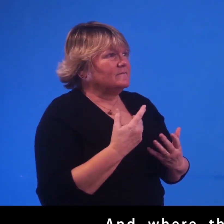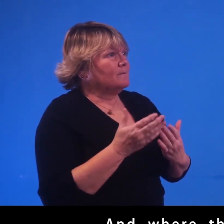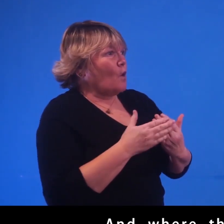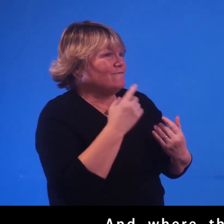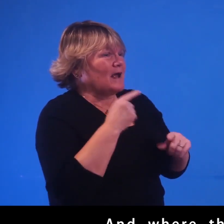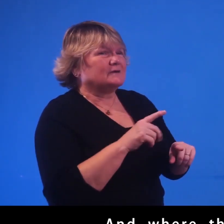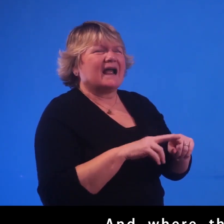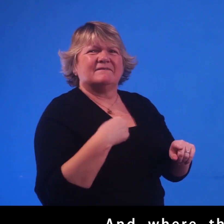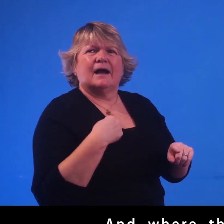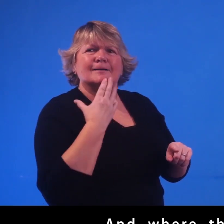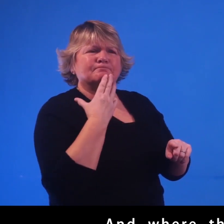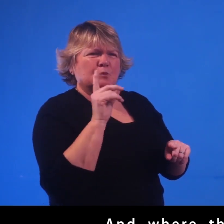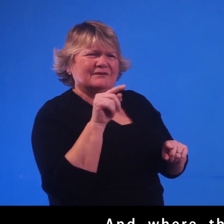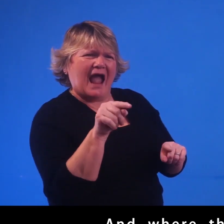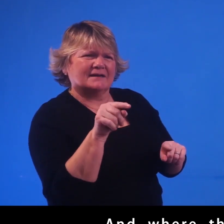information once their curiosity is piqued.